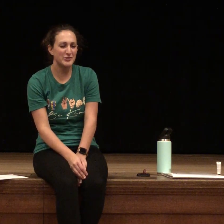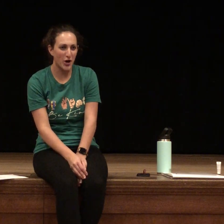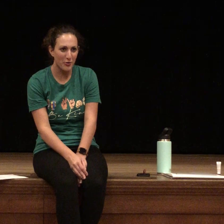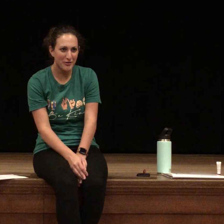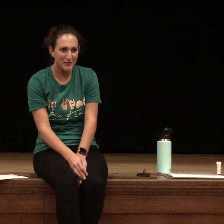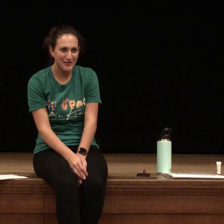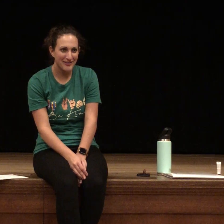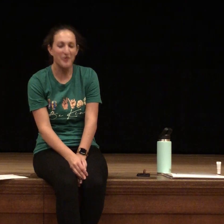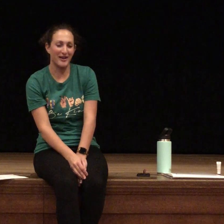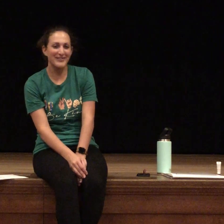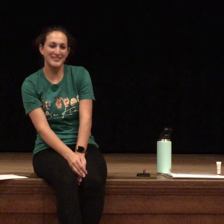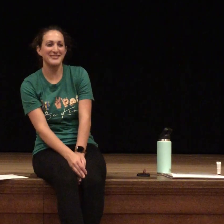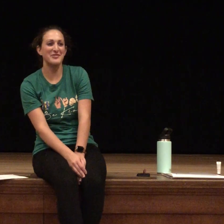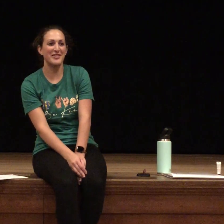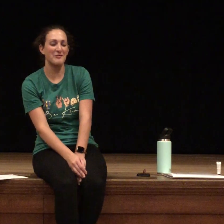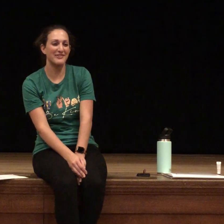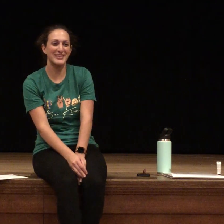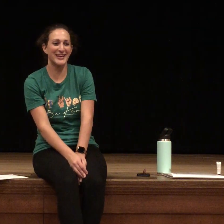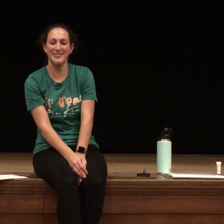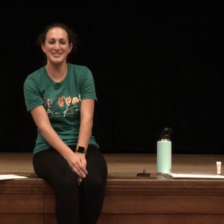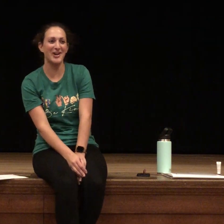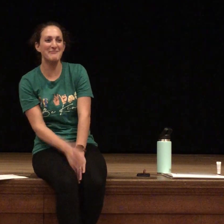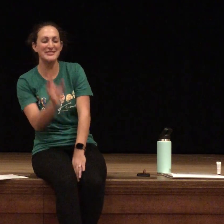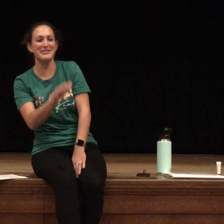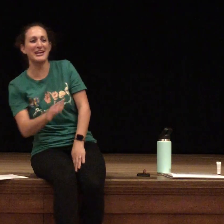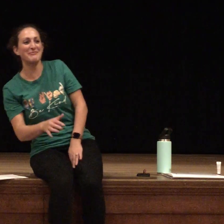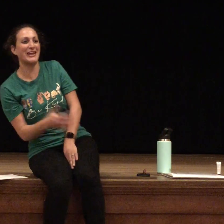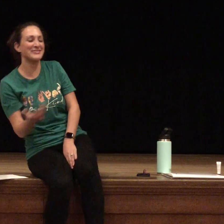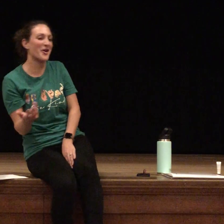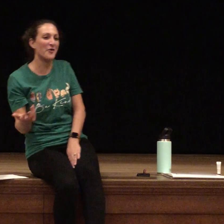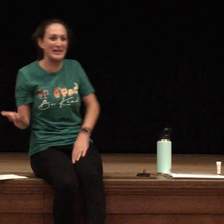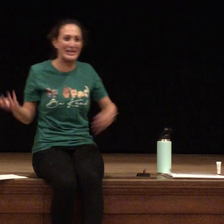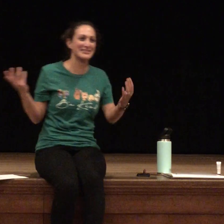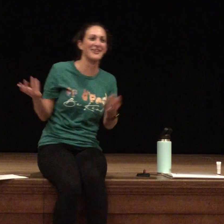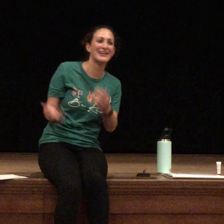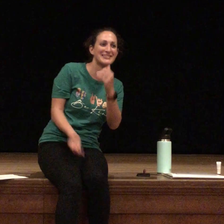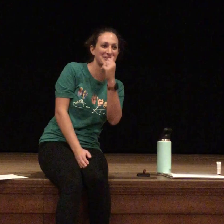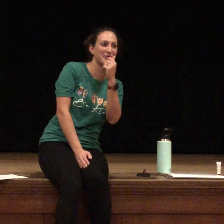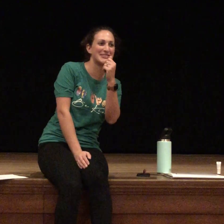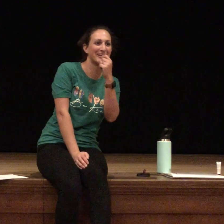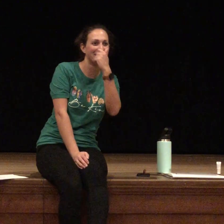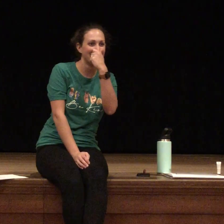spell Joe? Mhm. Okay. That's what I I'm like, thought, but I was like, I wasn't sure. I missed the beginning, but then I saw O and E, so I guess I just put it together. yeah.